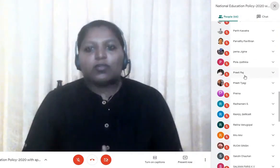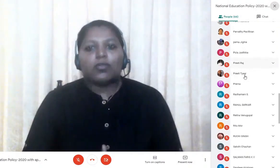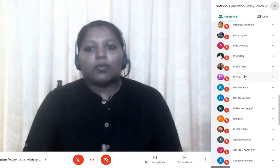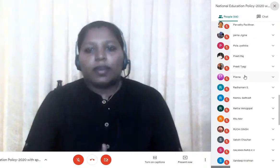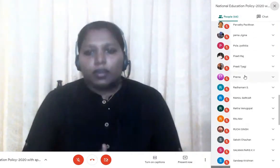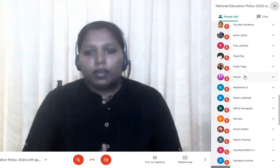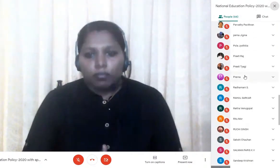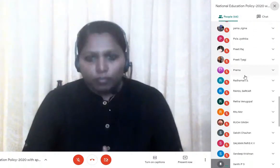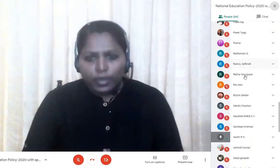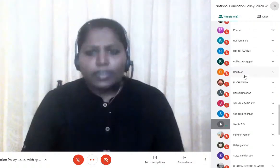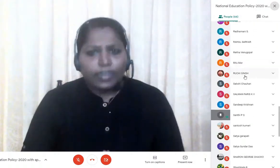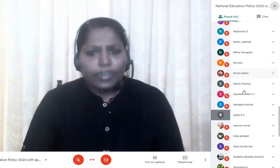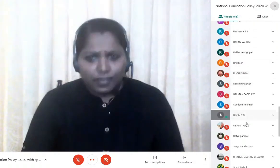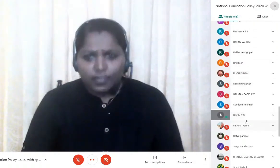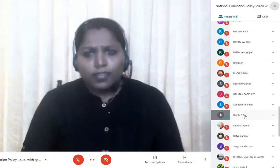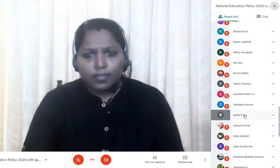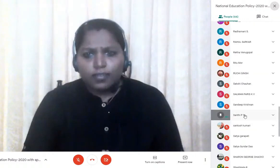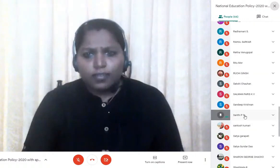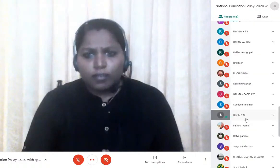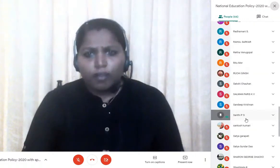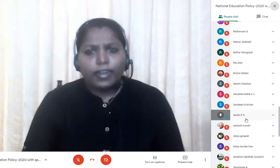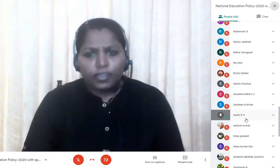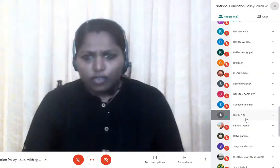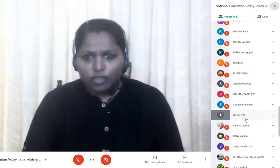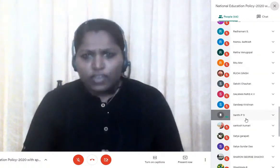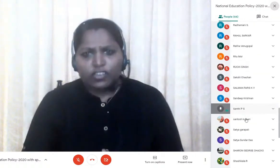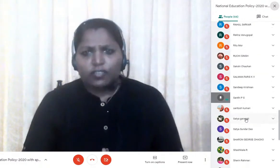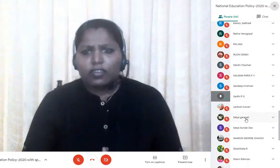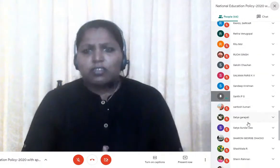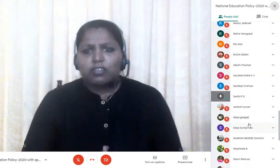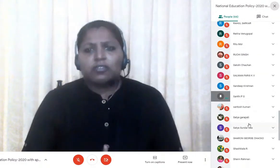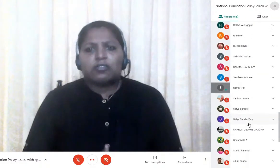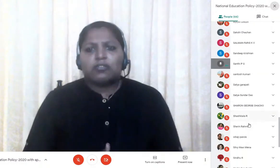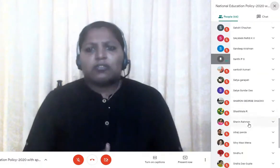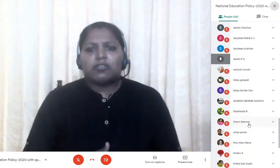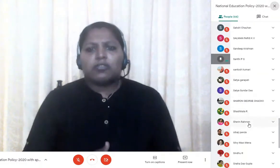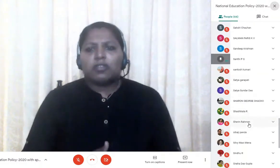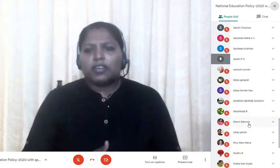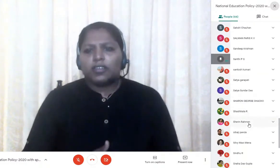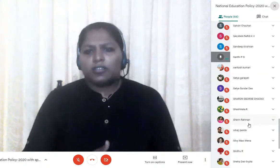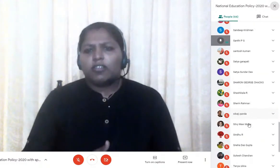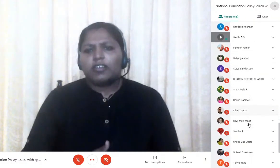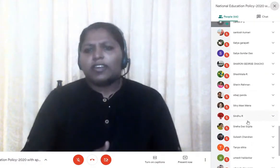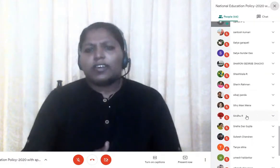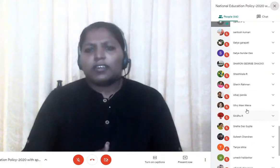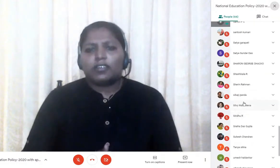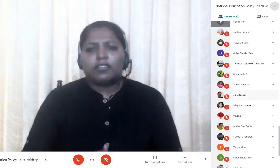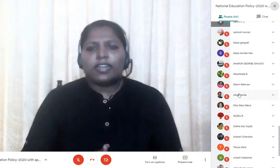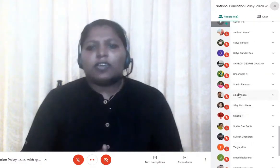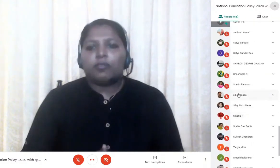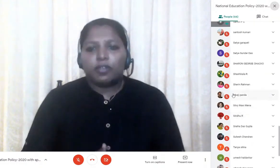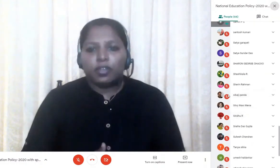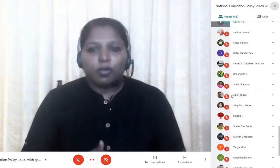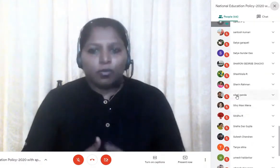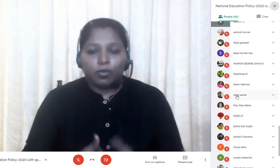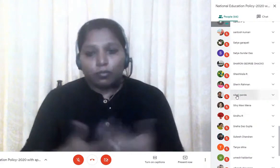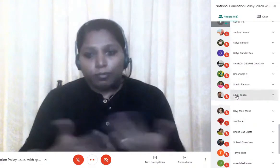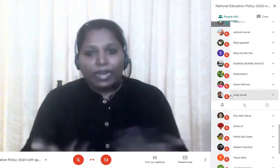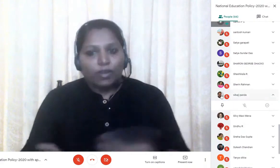So encouraging this online education. So it's not telling about the pandemic